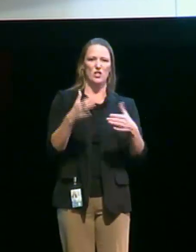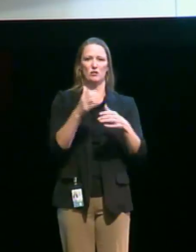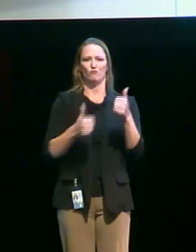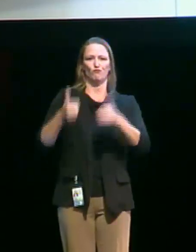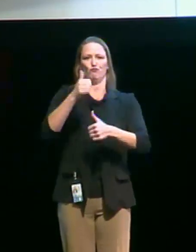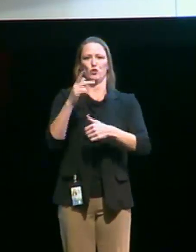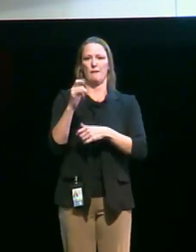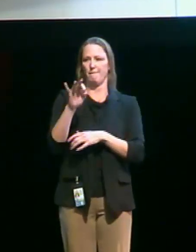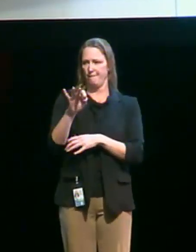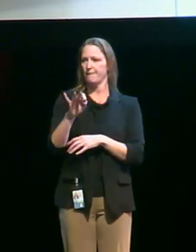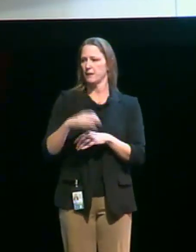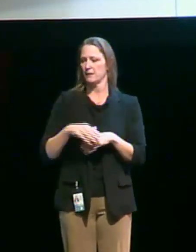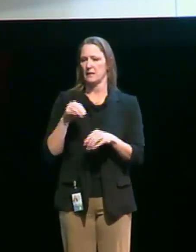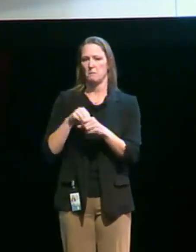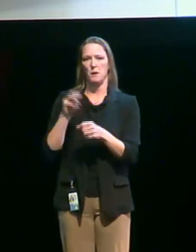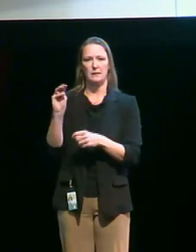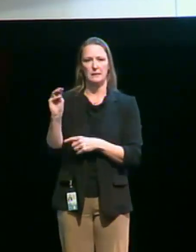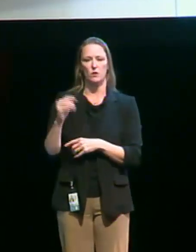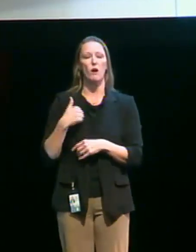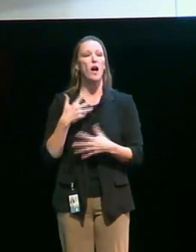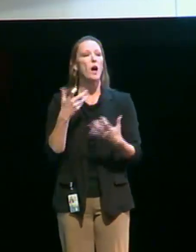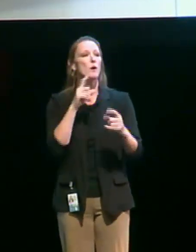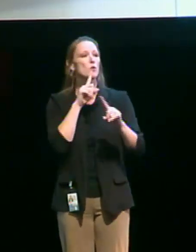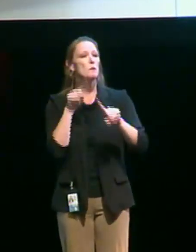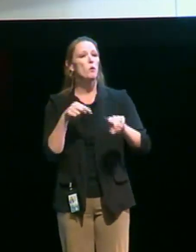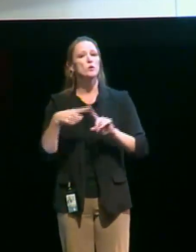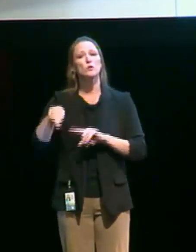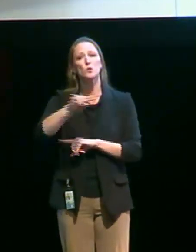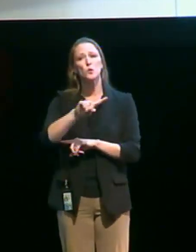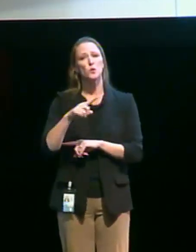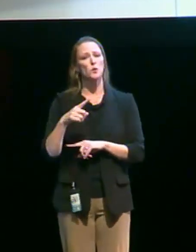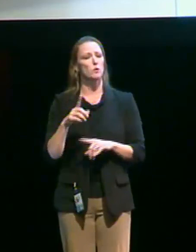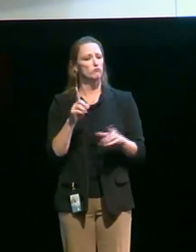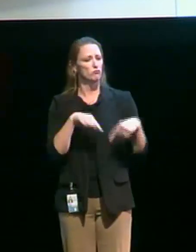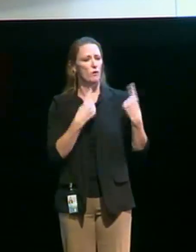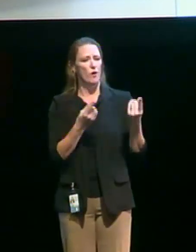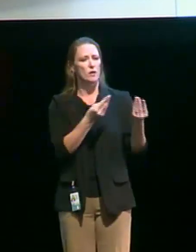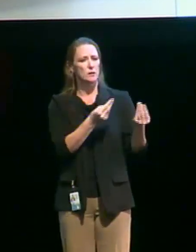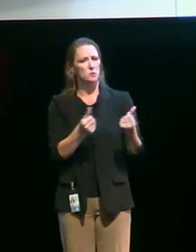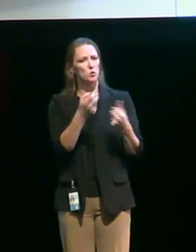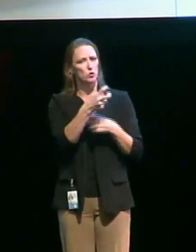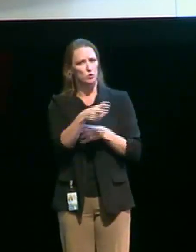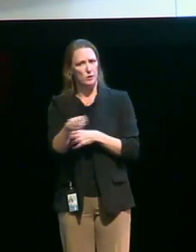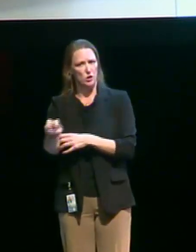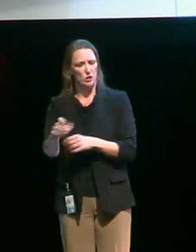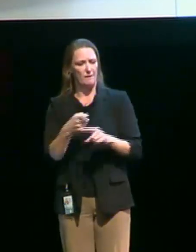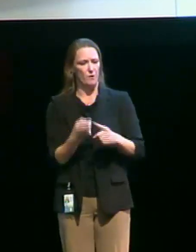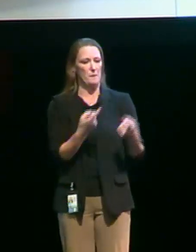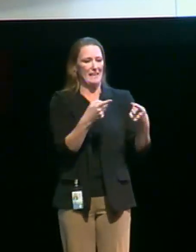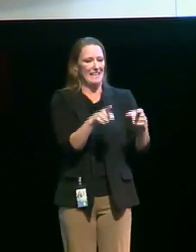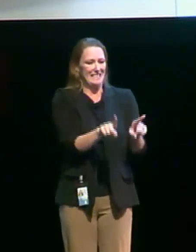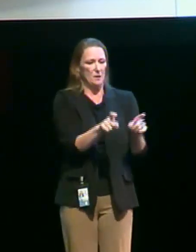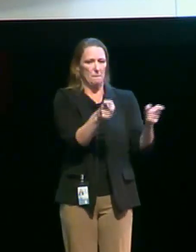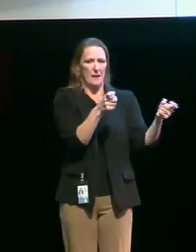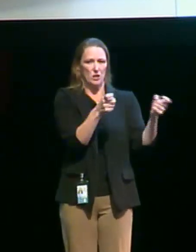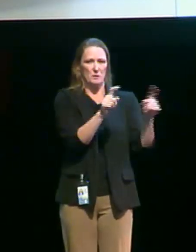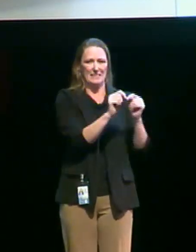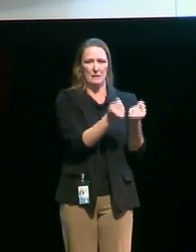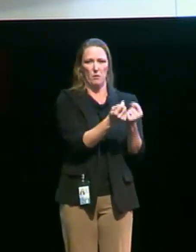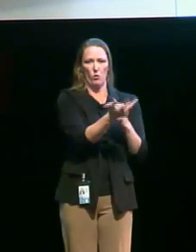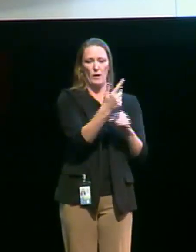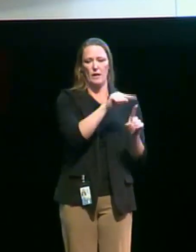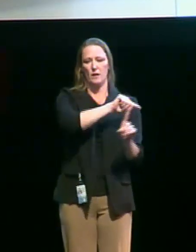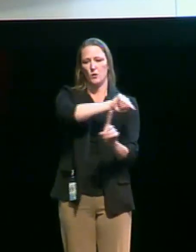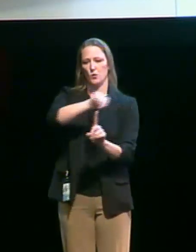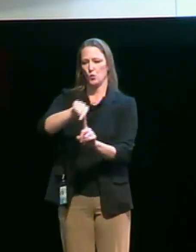Department. I wanted to report to you that there was a very smooth transition from Incident Management Team 3 to the Emergency Operations Center